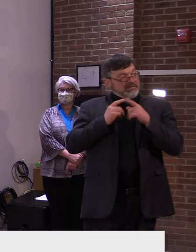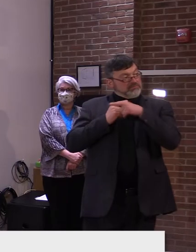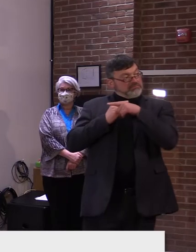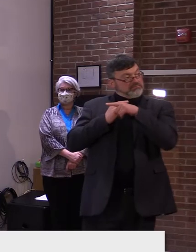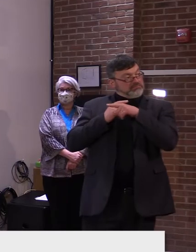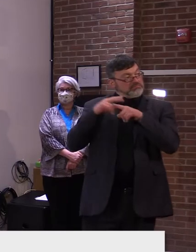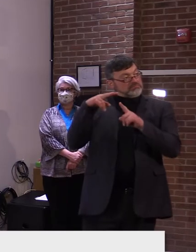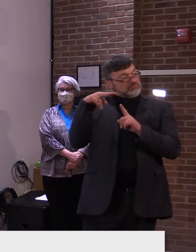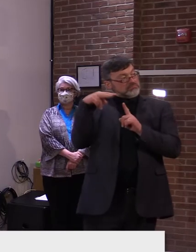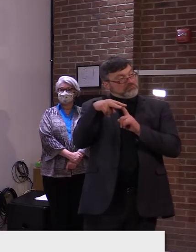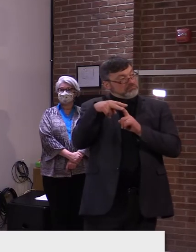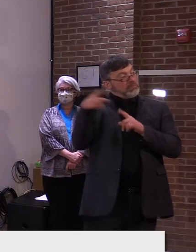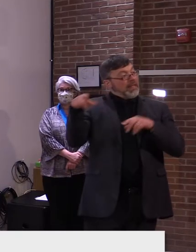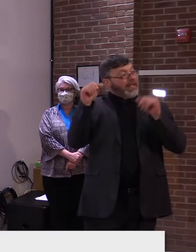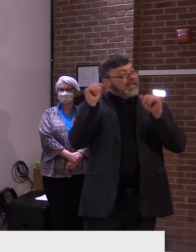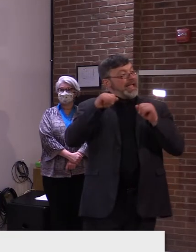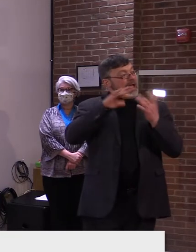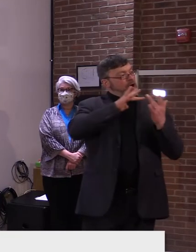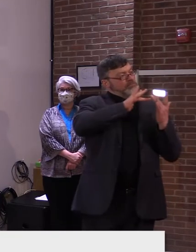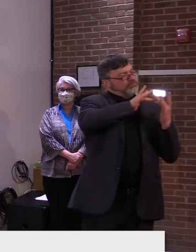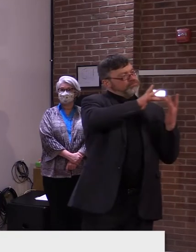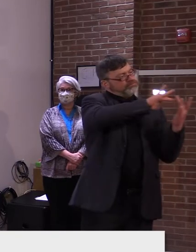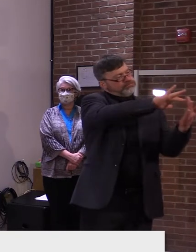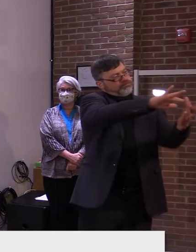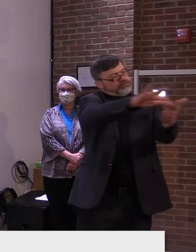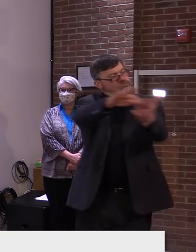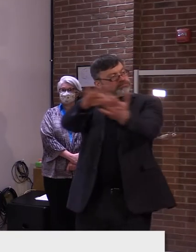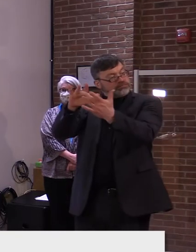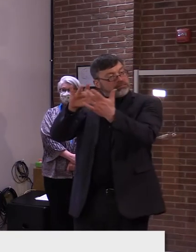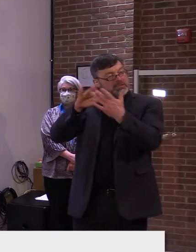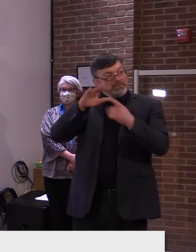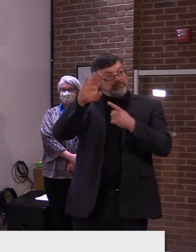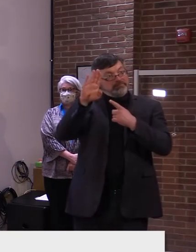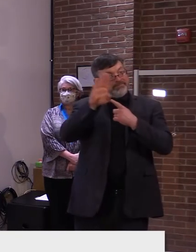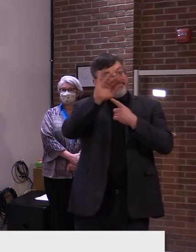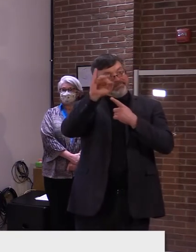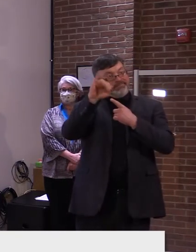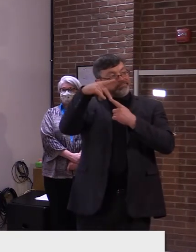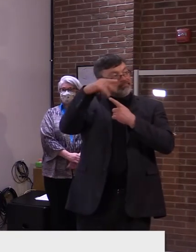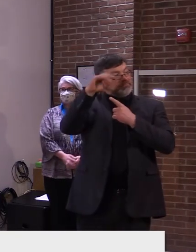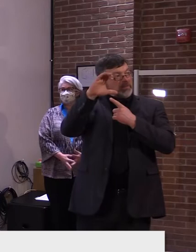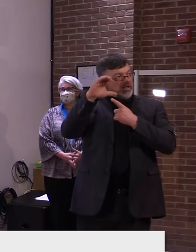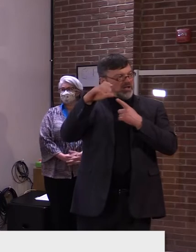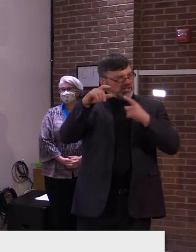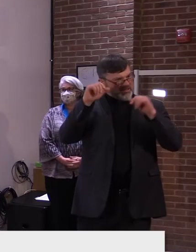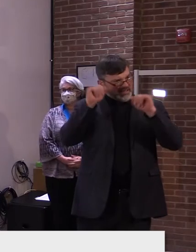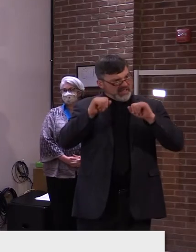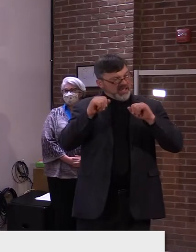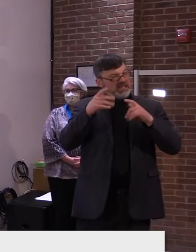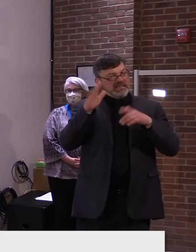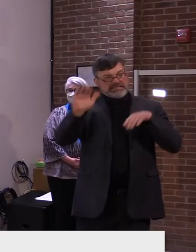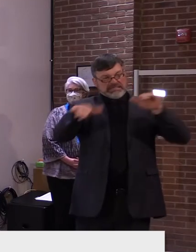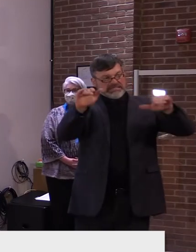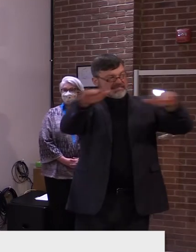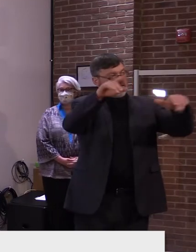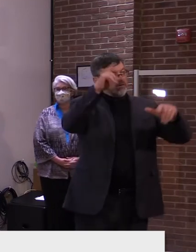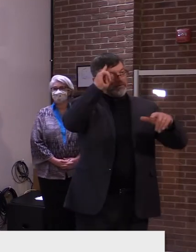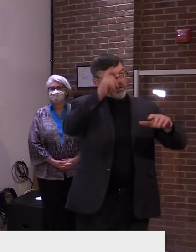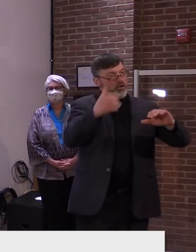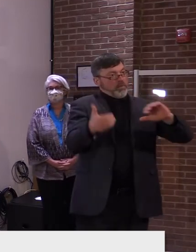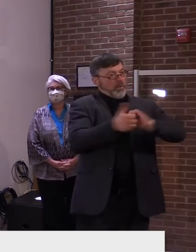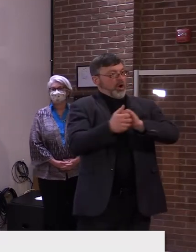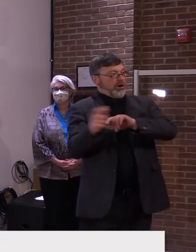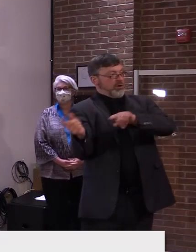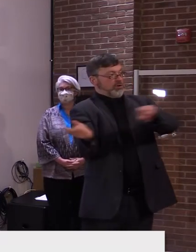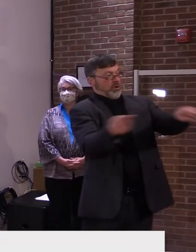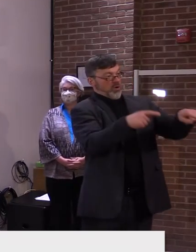be some that may not be connected to these organizations that could be falling through the cracks? I think the reality is that we